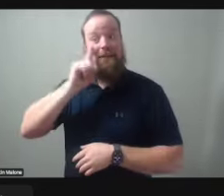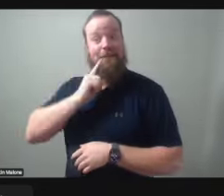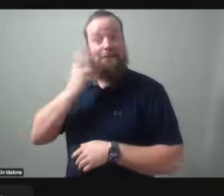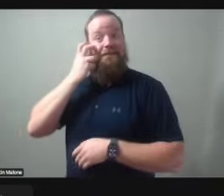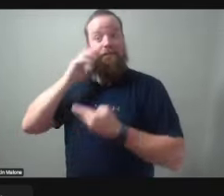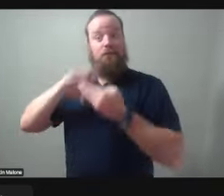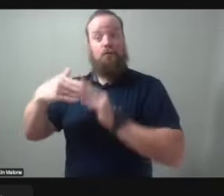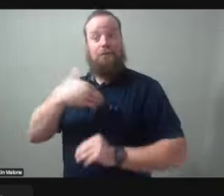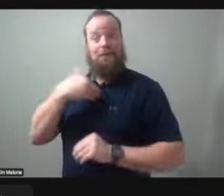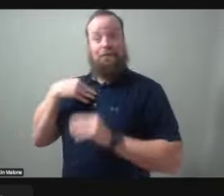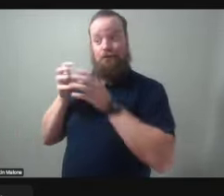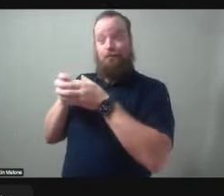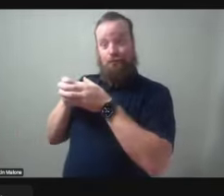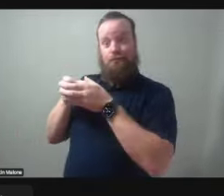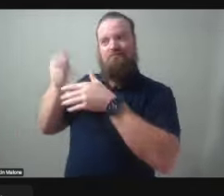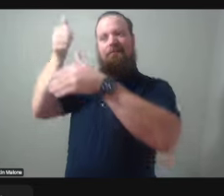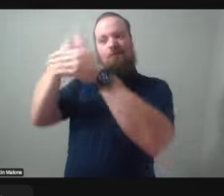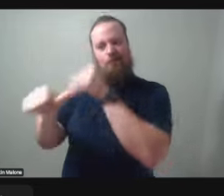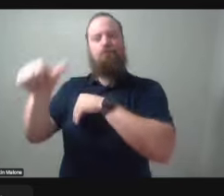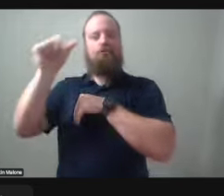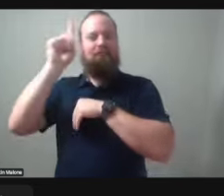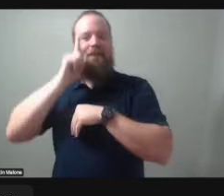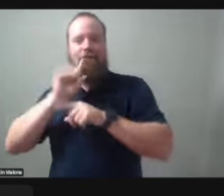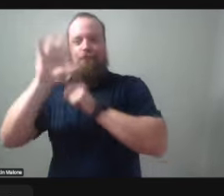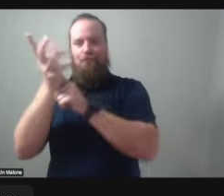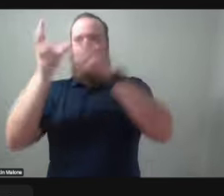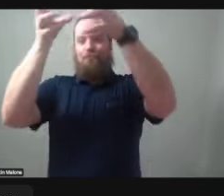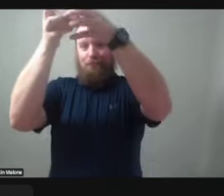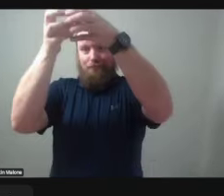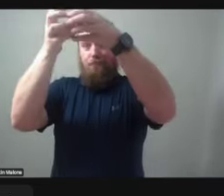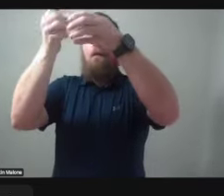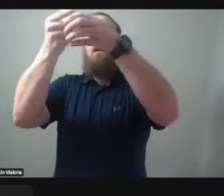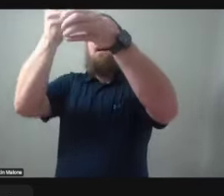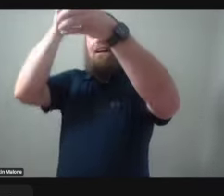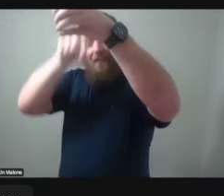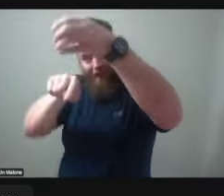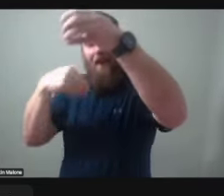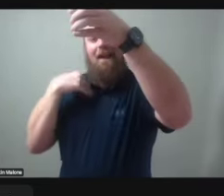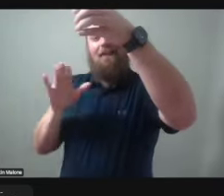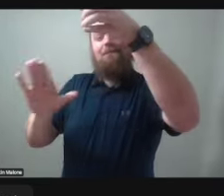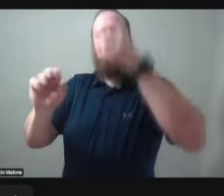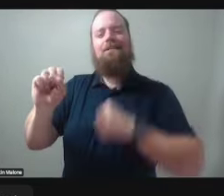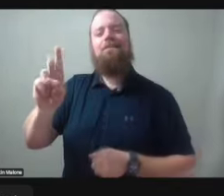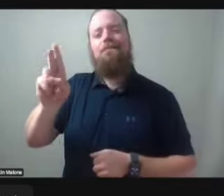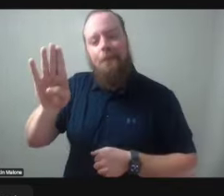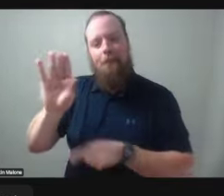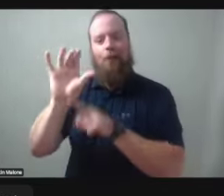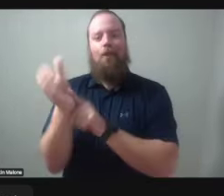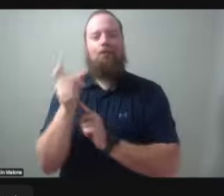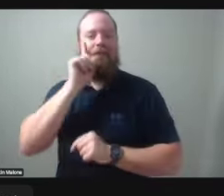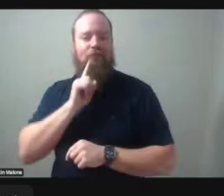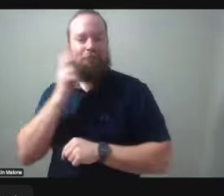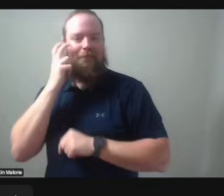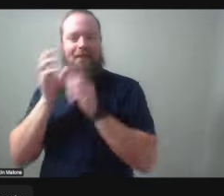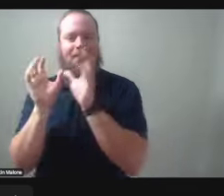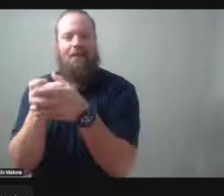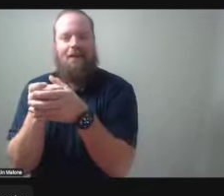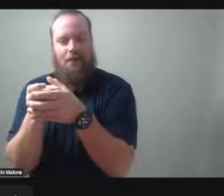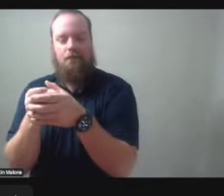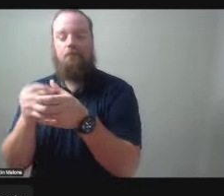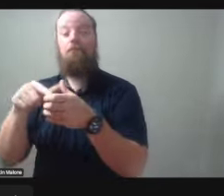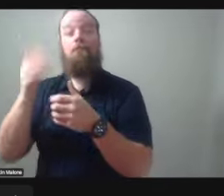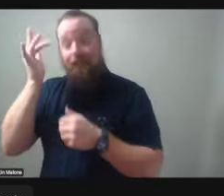really a huge spectrum and different ways that a person can be legally blind. What's important here is that we have